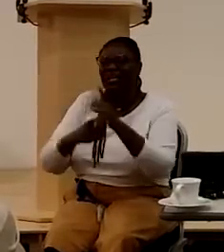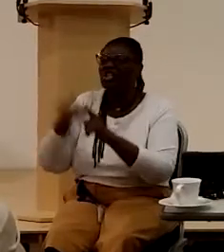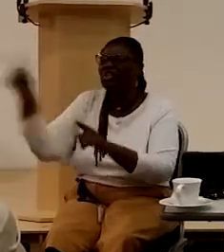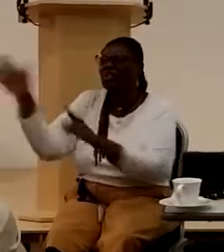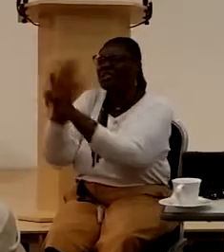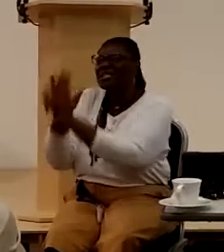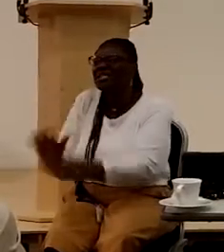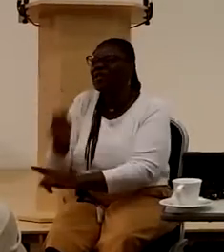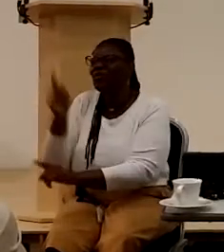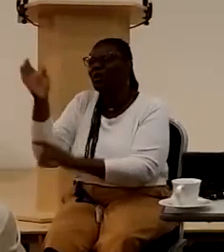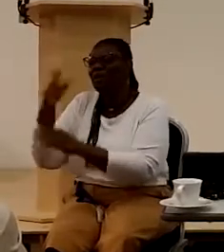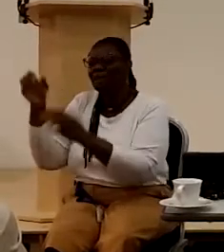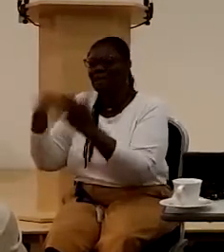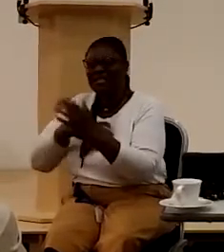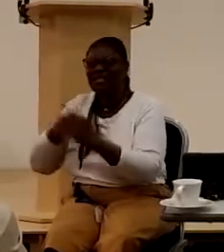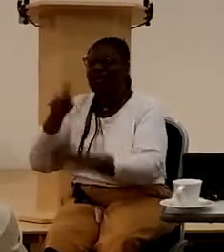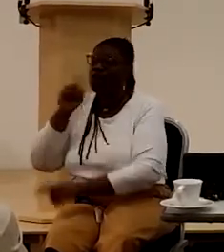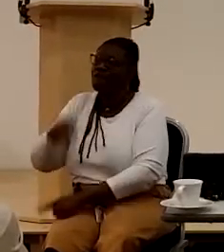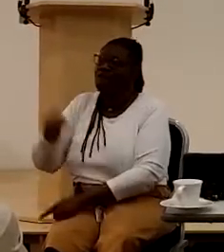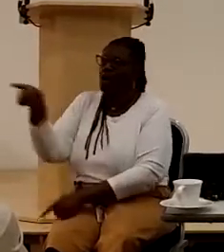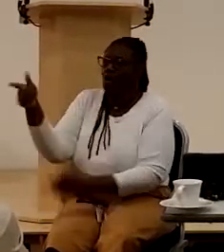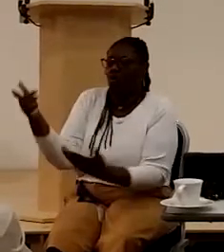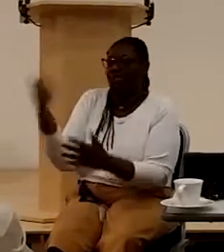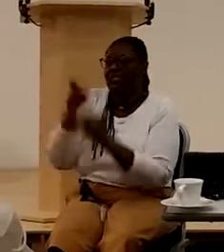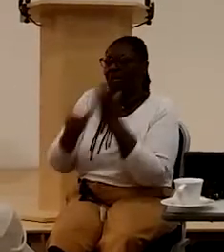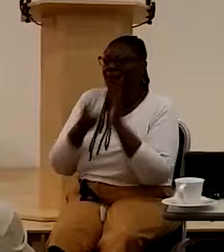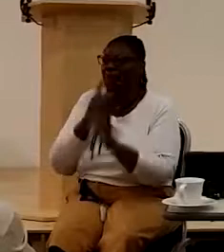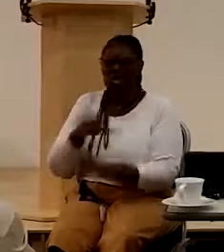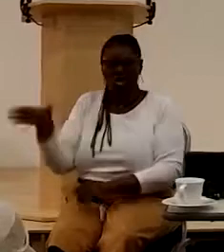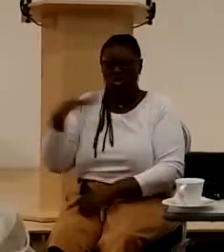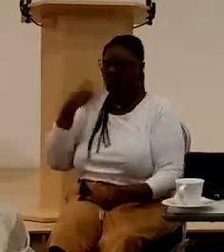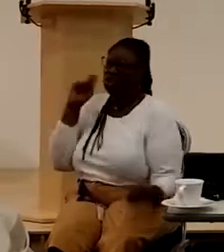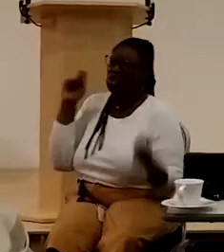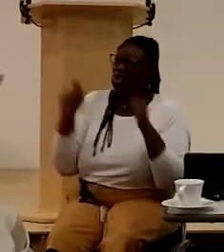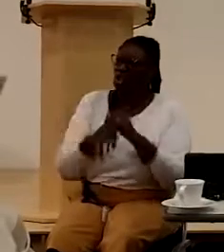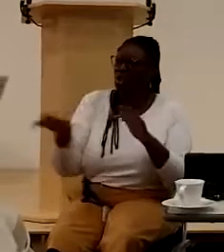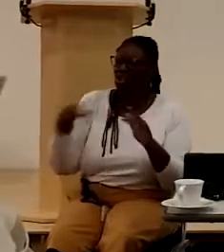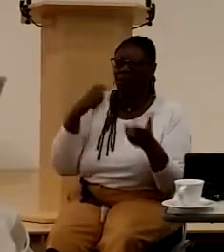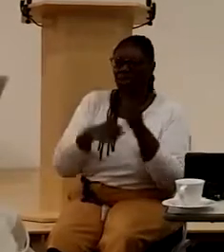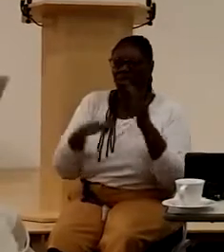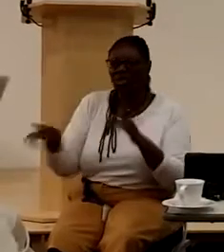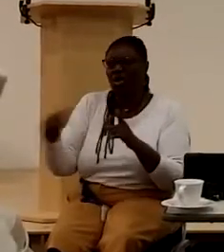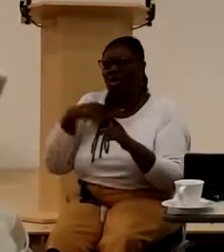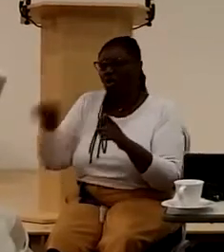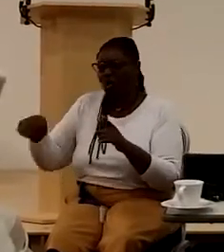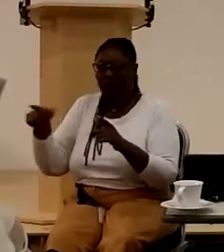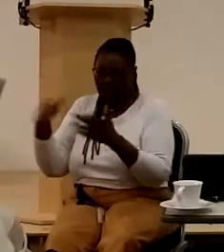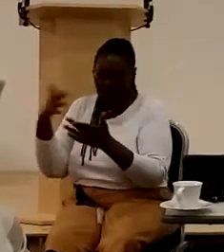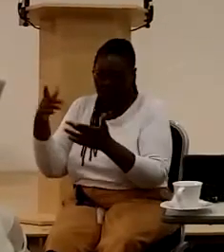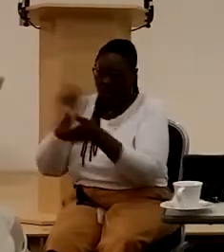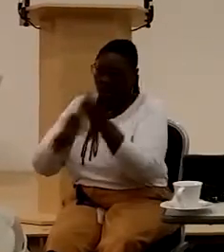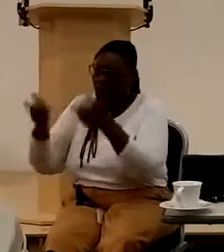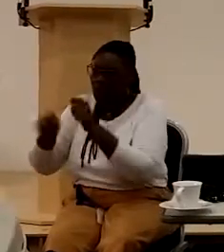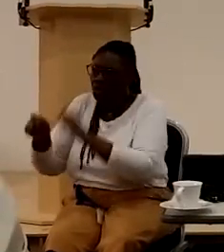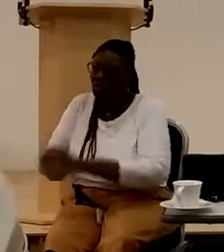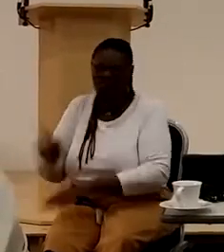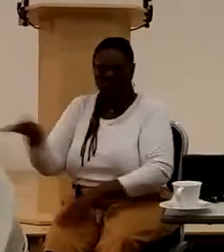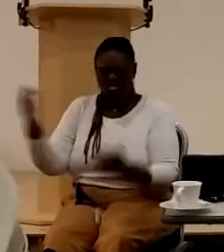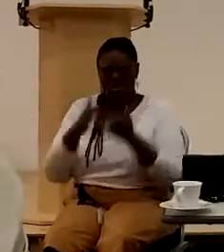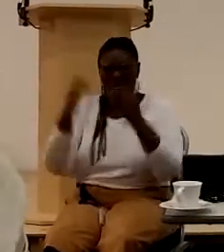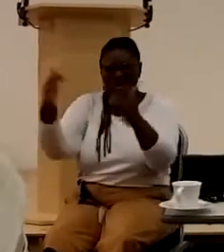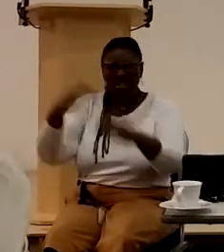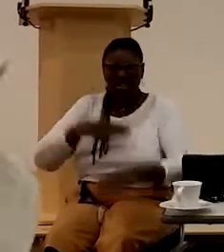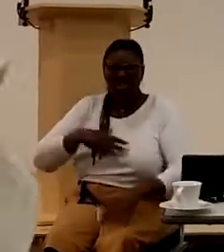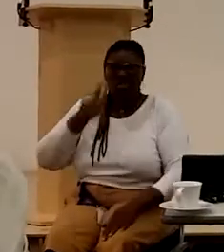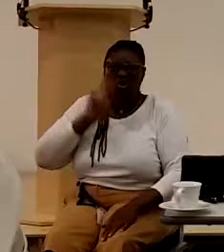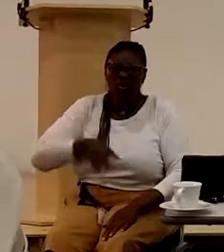Shadow Minister for Disabled People, who refused to pledge Labour's opposition to the closure of the Independent Living Fund. The audience was a sea